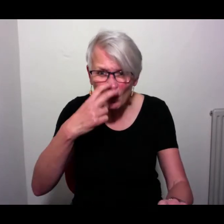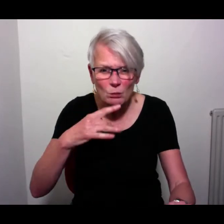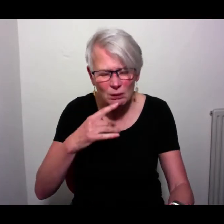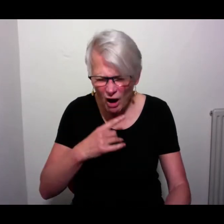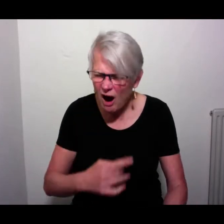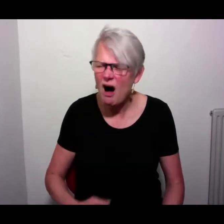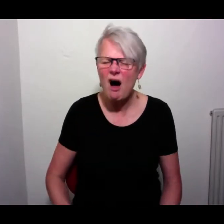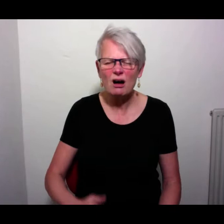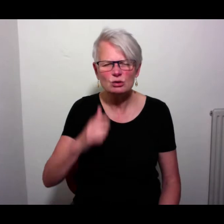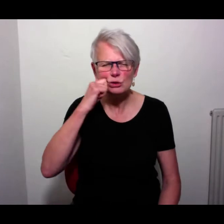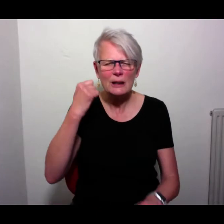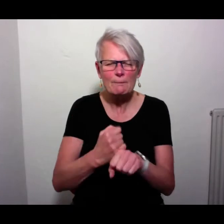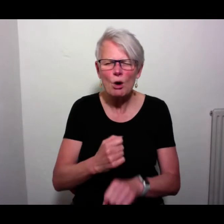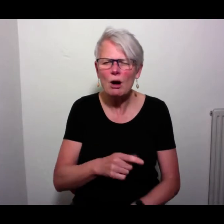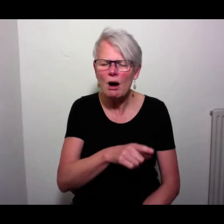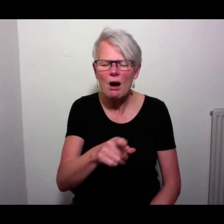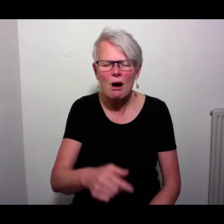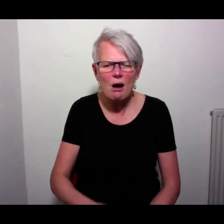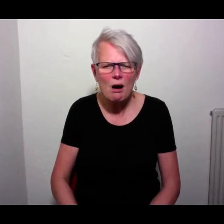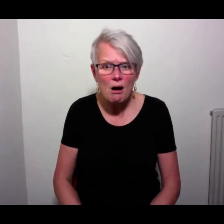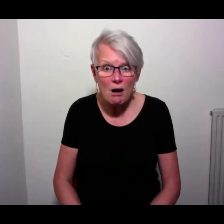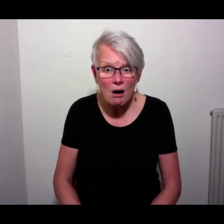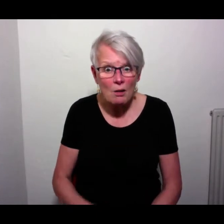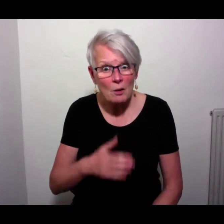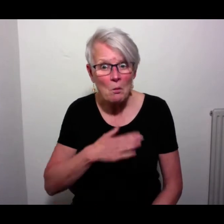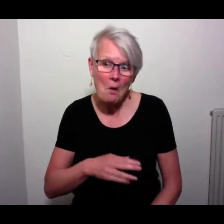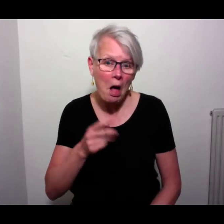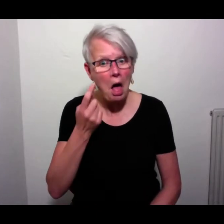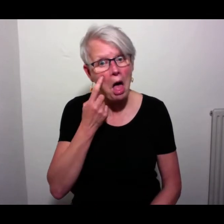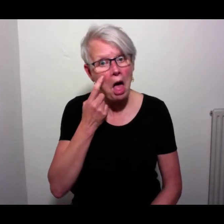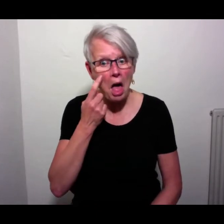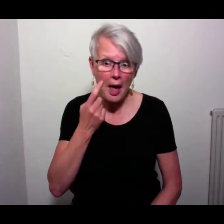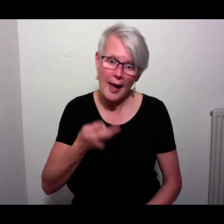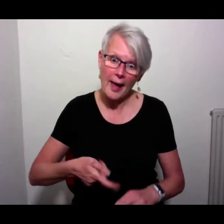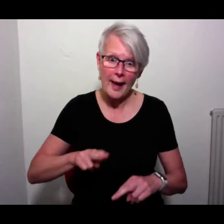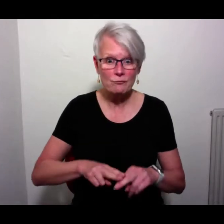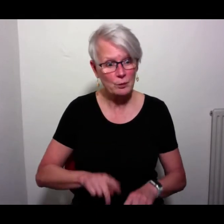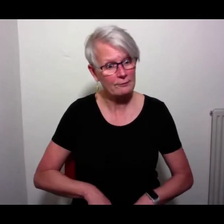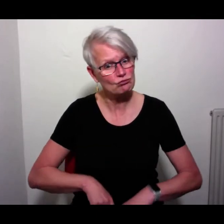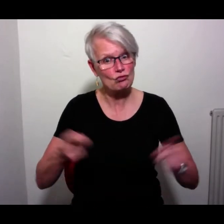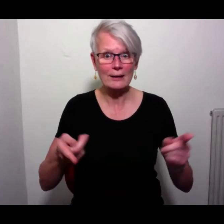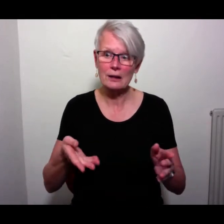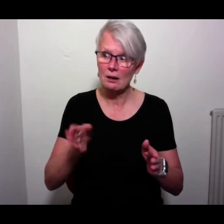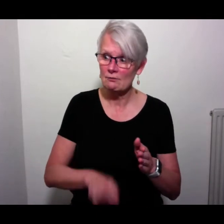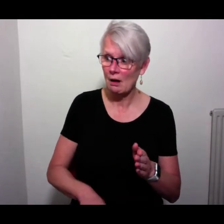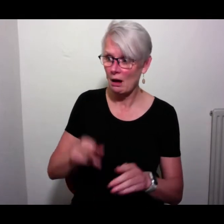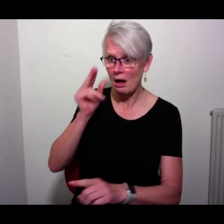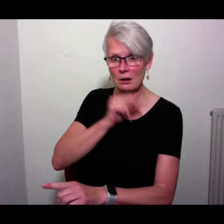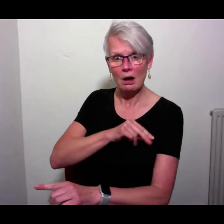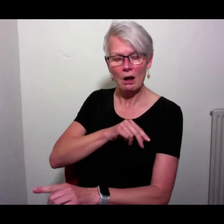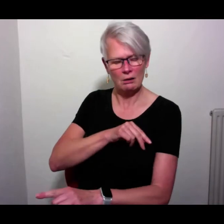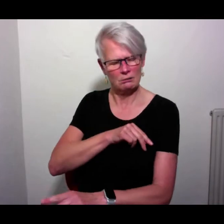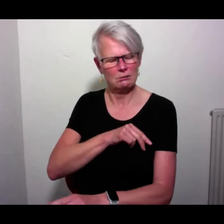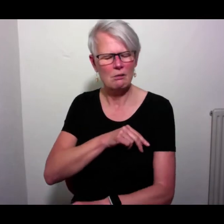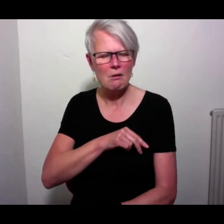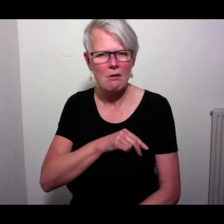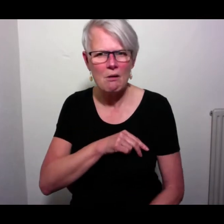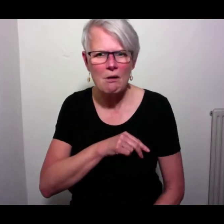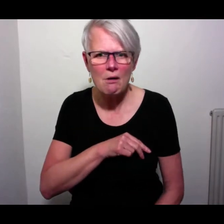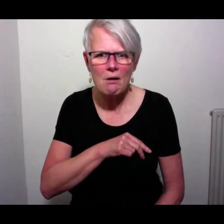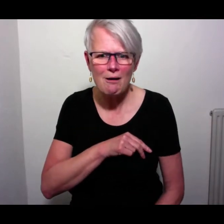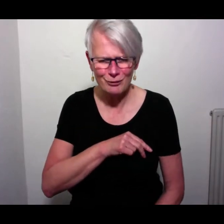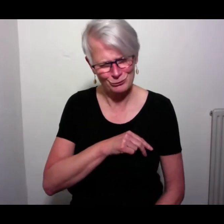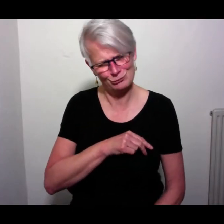older people, the cheeky buggers, to give it a go and see if we're more radical than the younger generation.